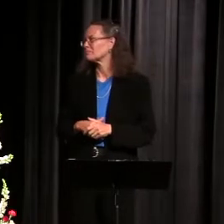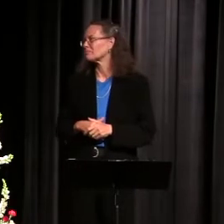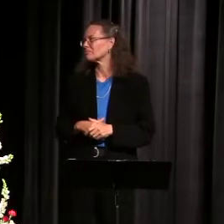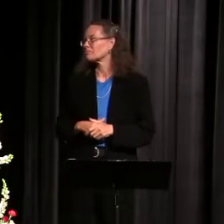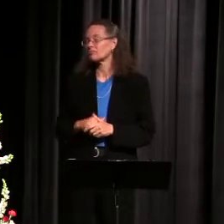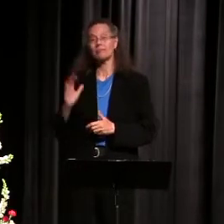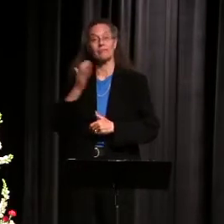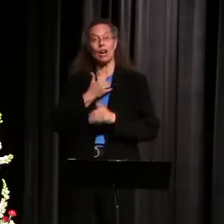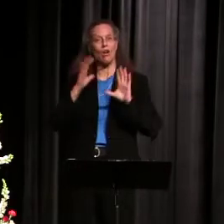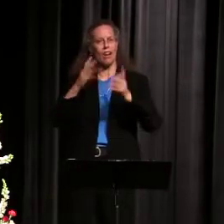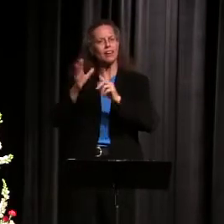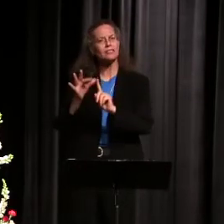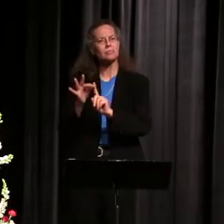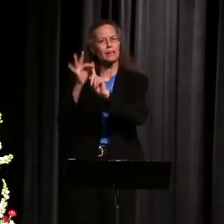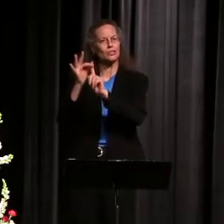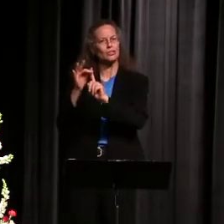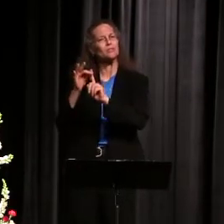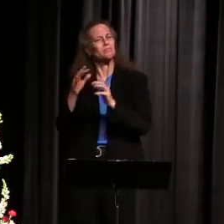Our class is special.